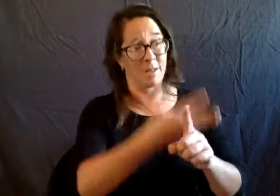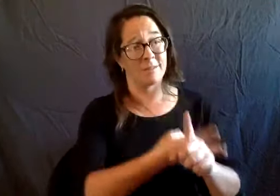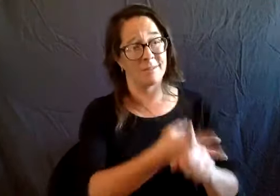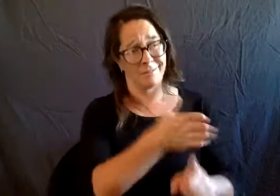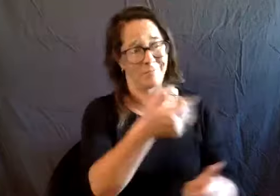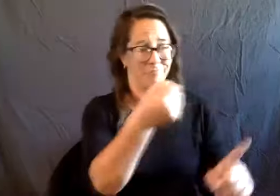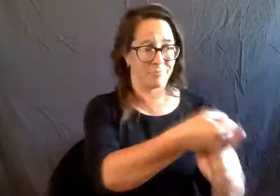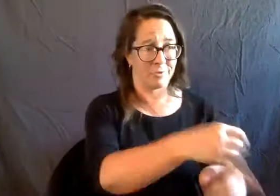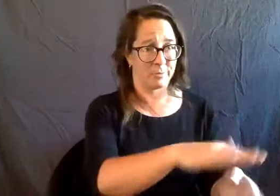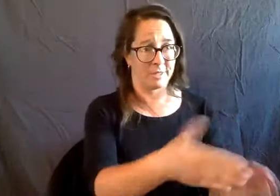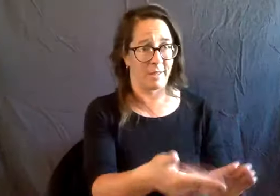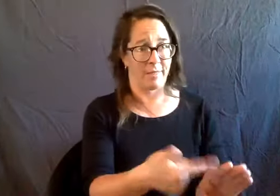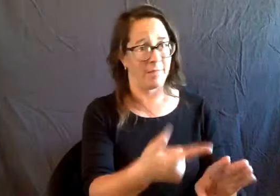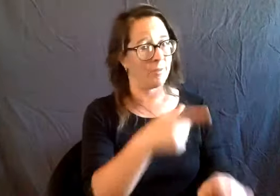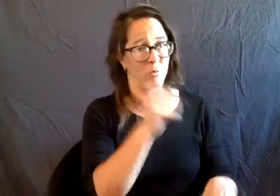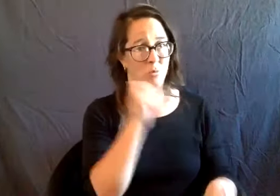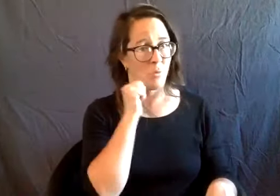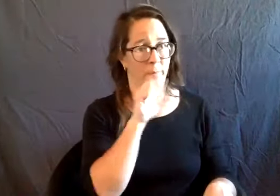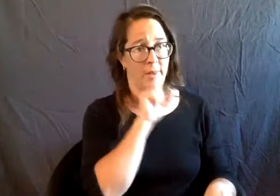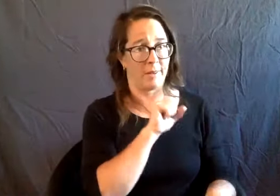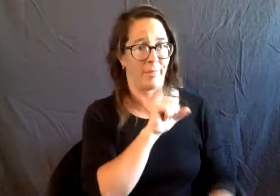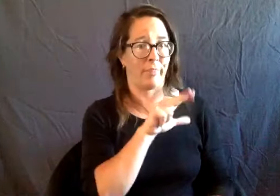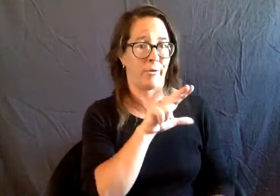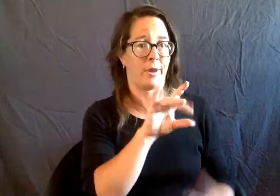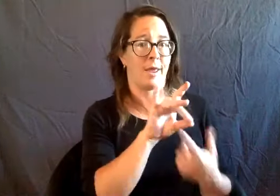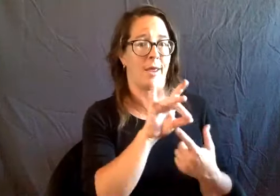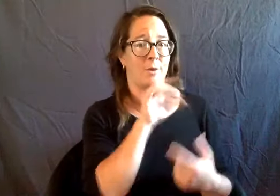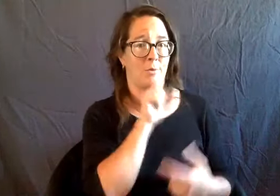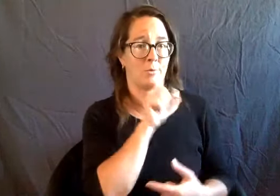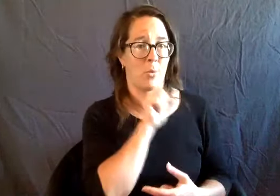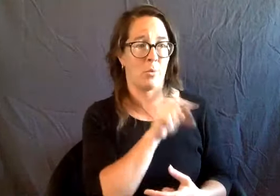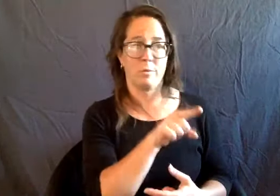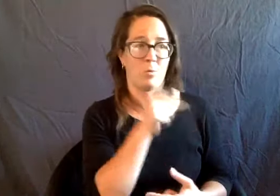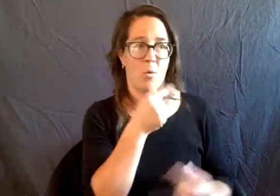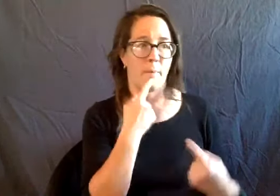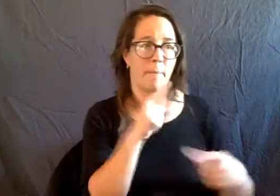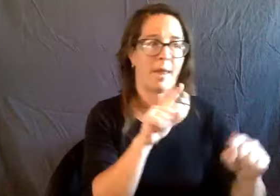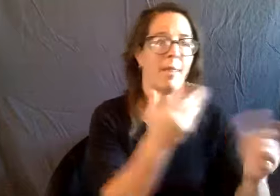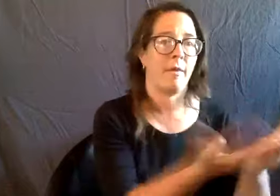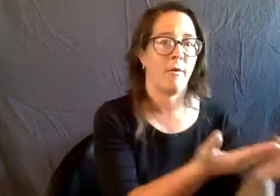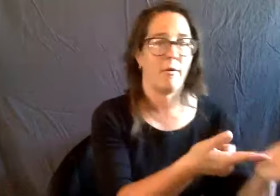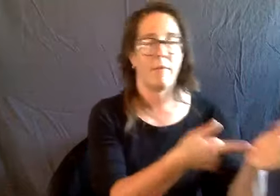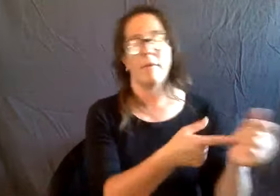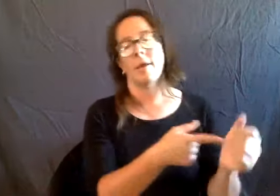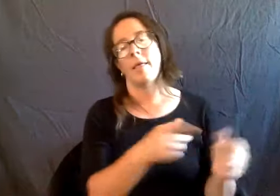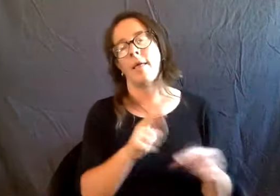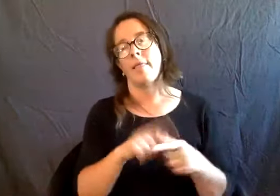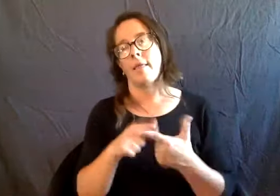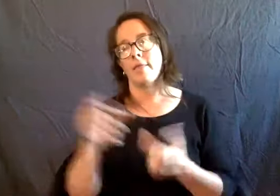that. That was rough to hear. He said, "You won't see 38 years old." And then a judge had told